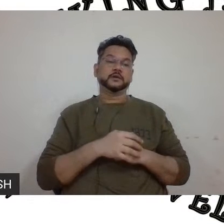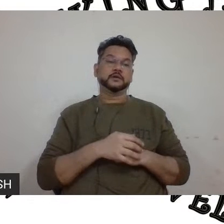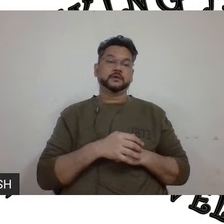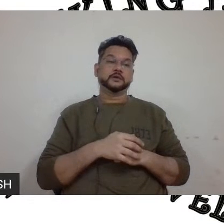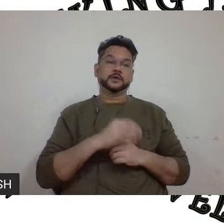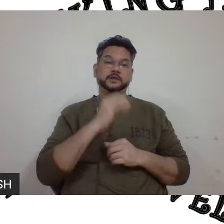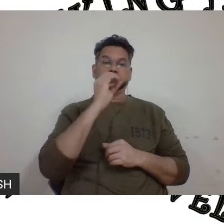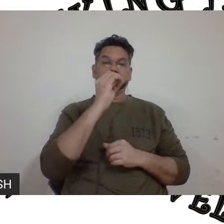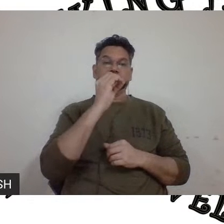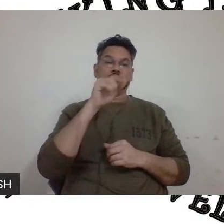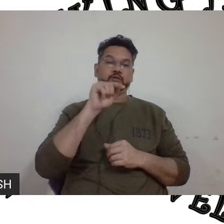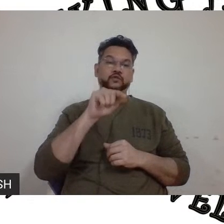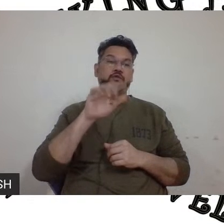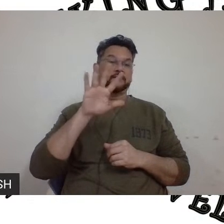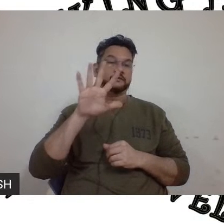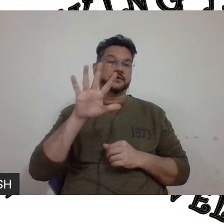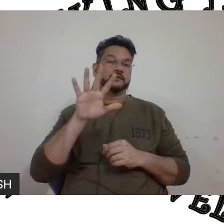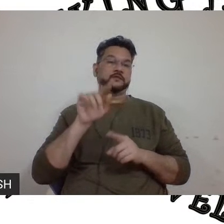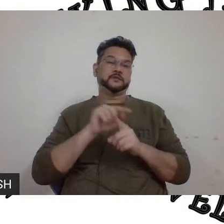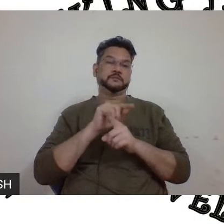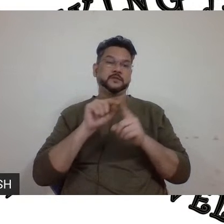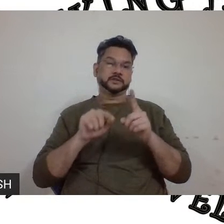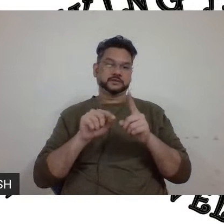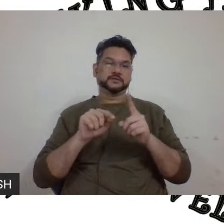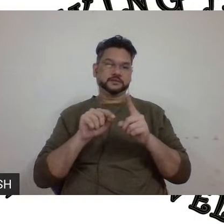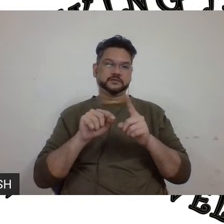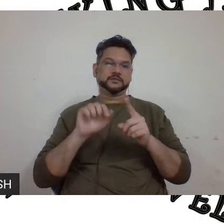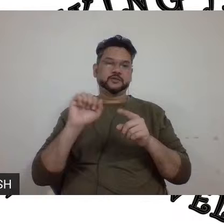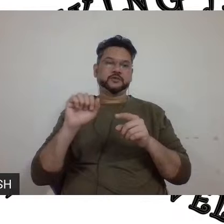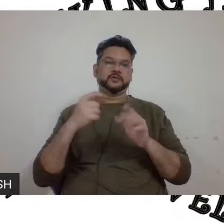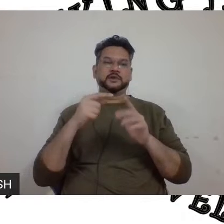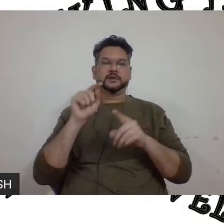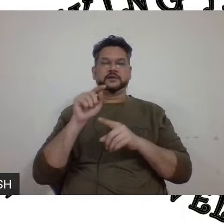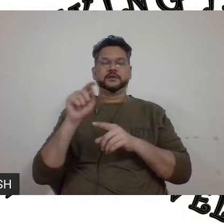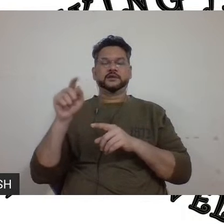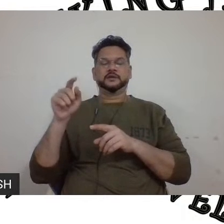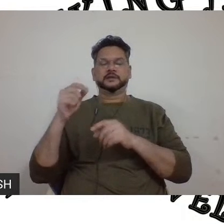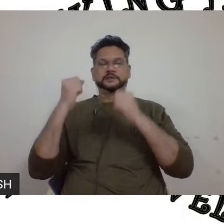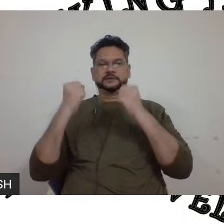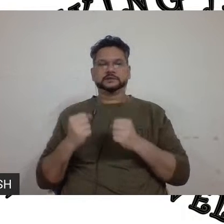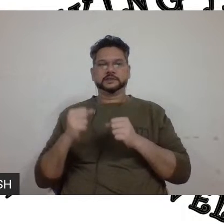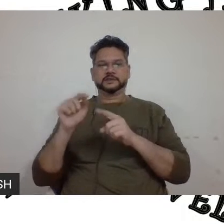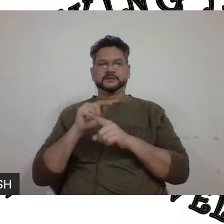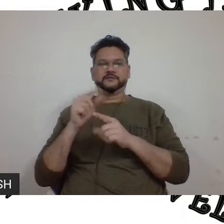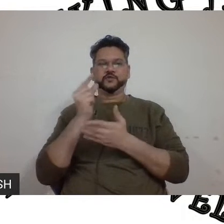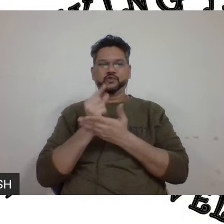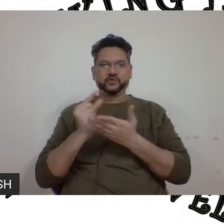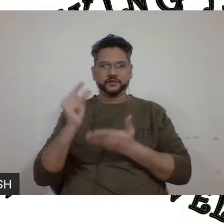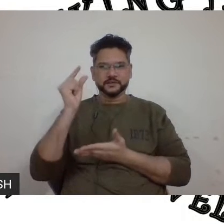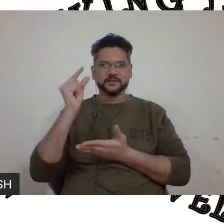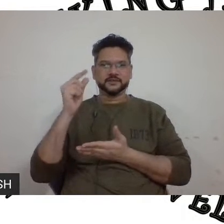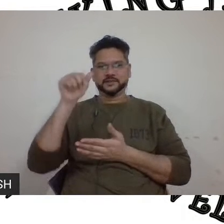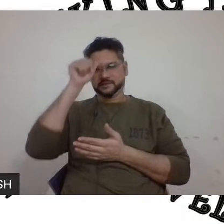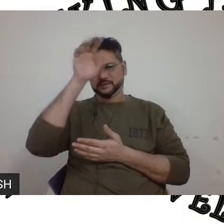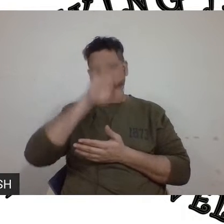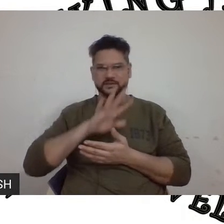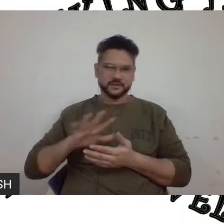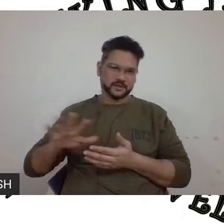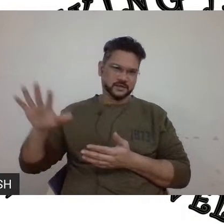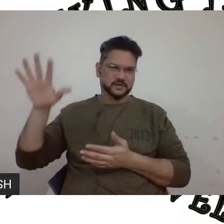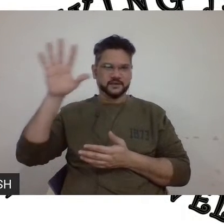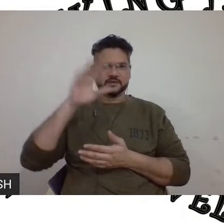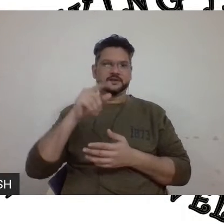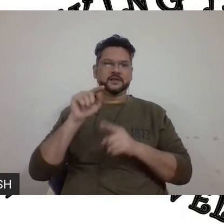seats of the reserved seats across the universities in the India is